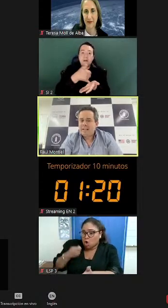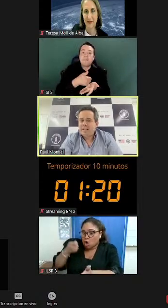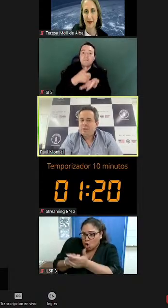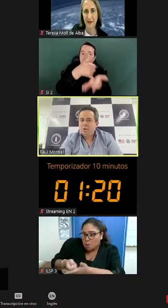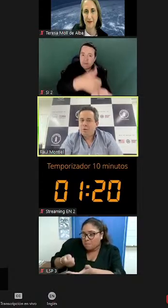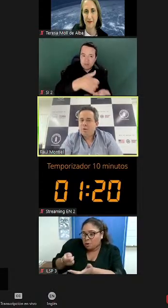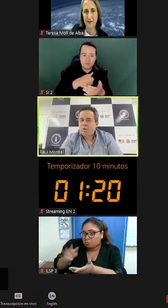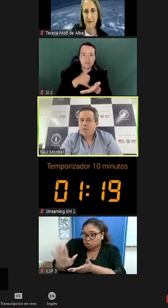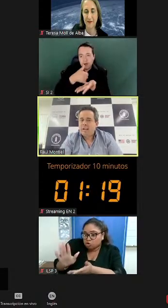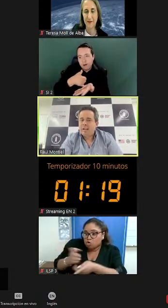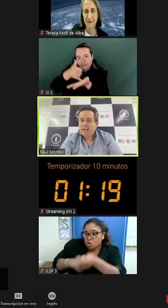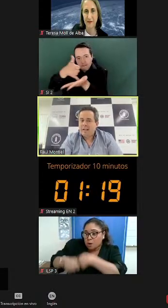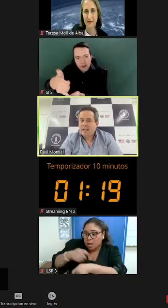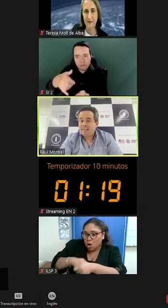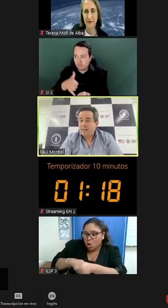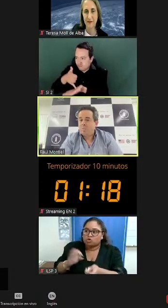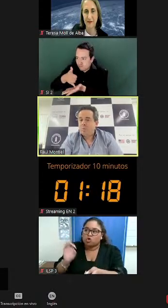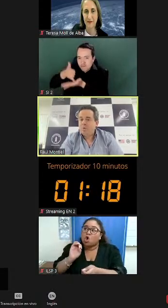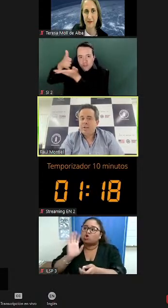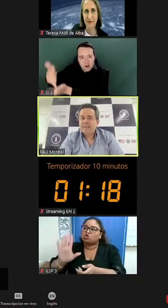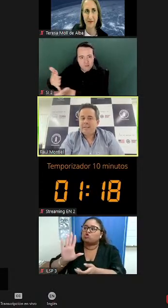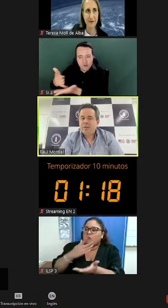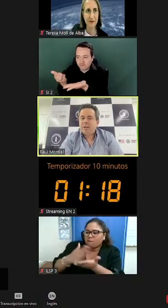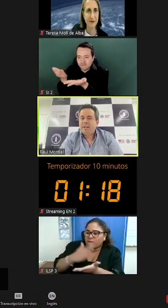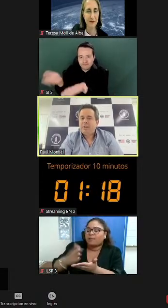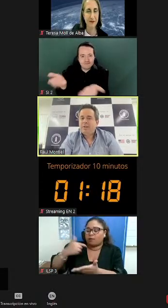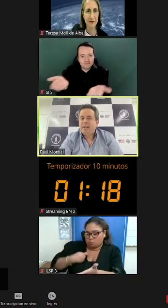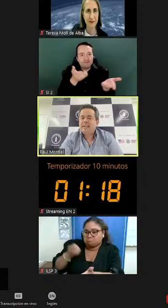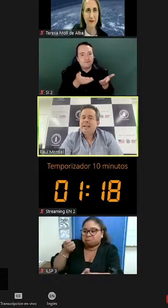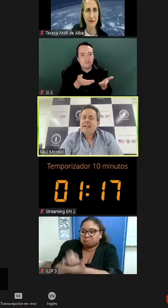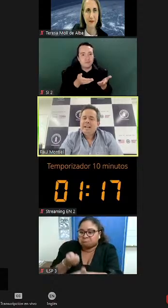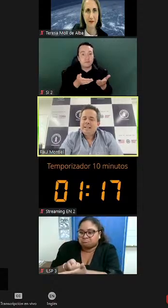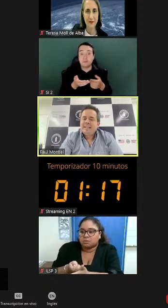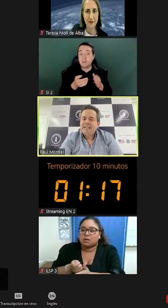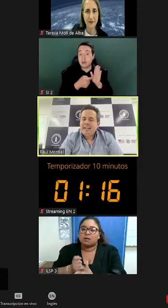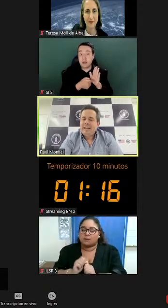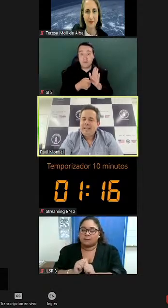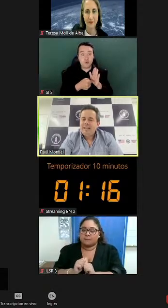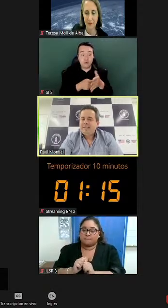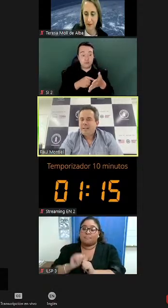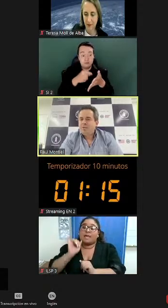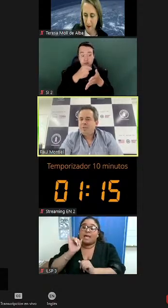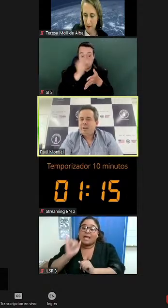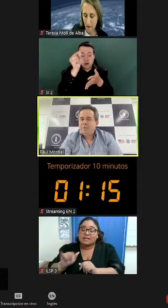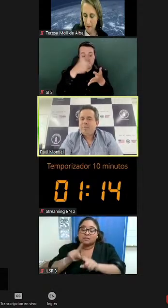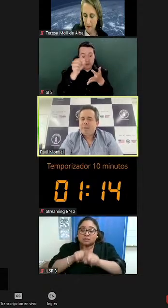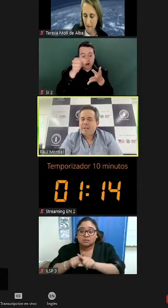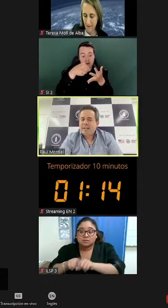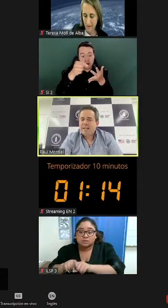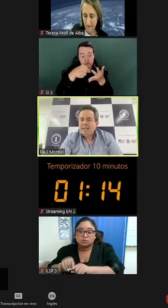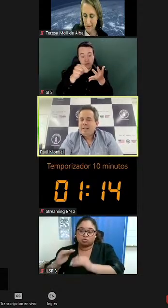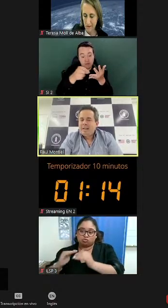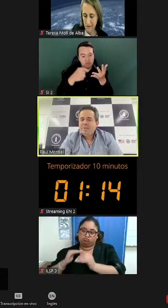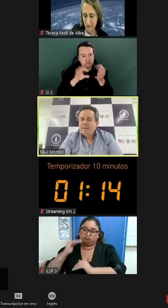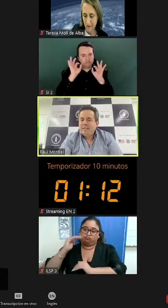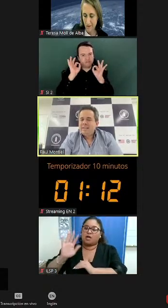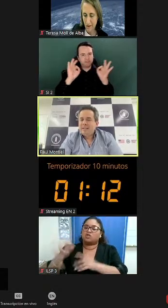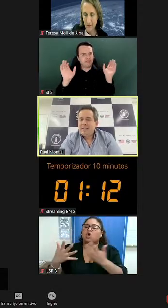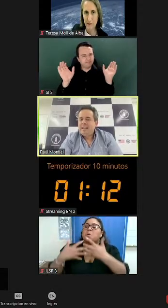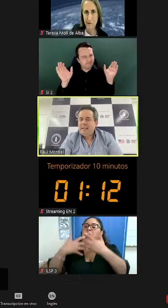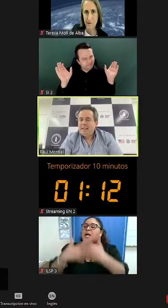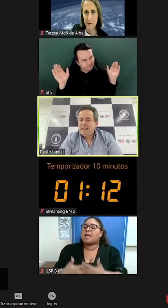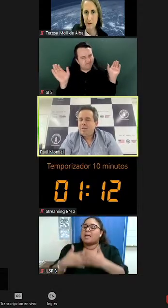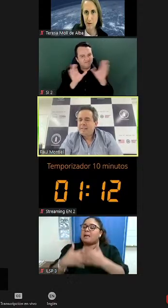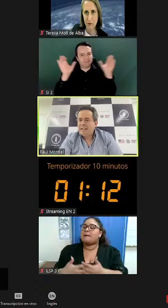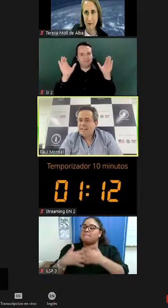dimensions allows us allows companies to make points in all five categories and